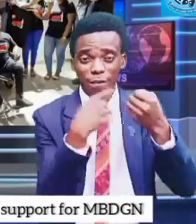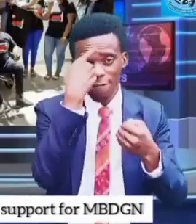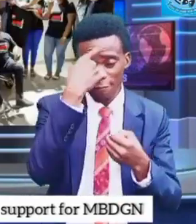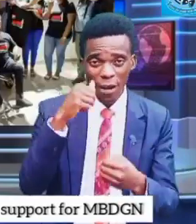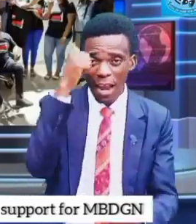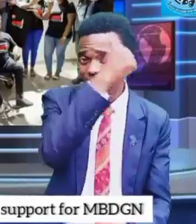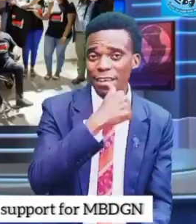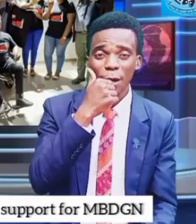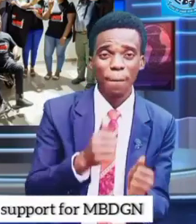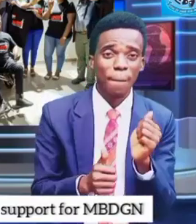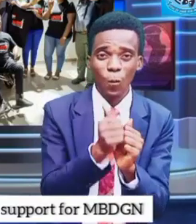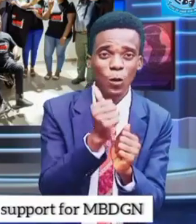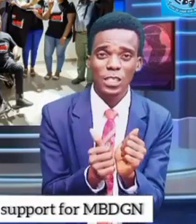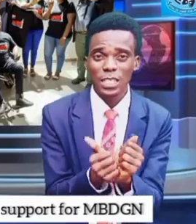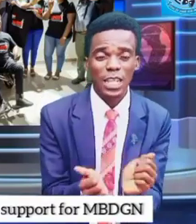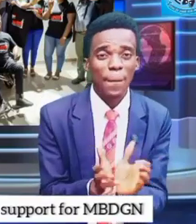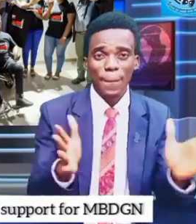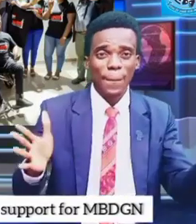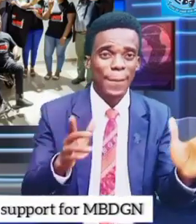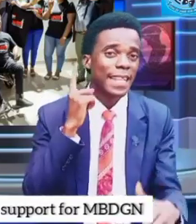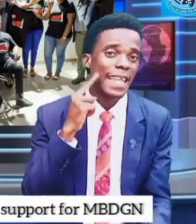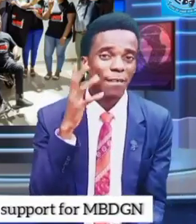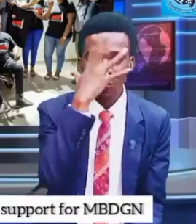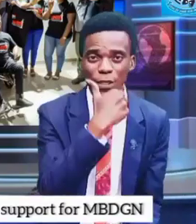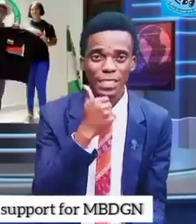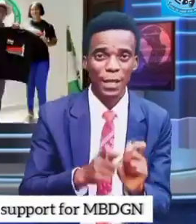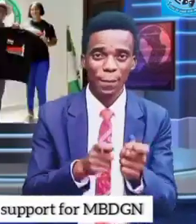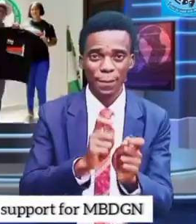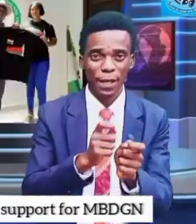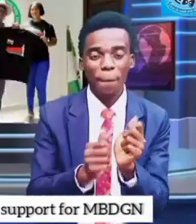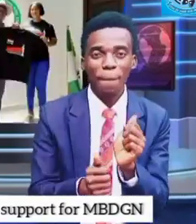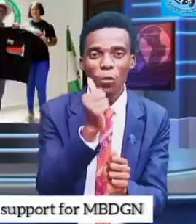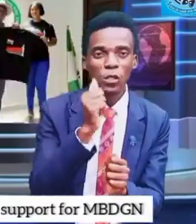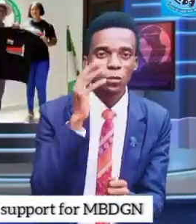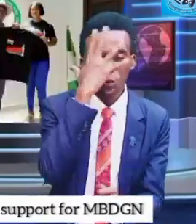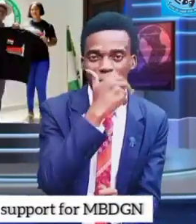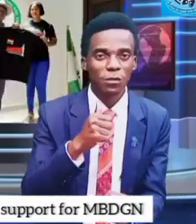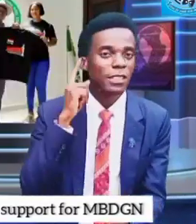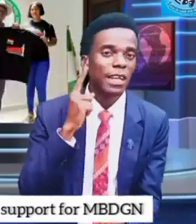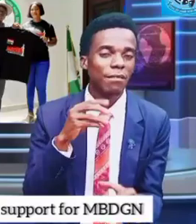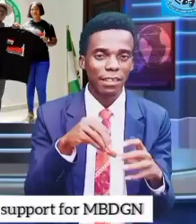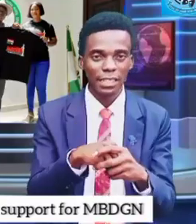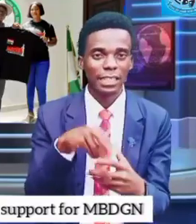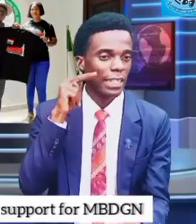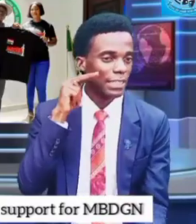Africa's most populous nation's deaf beauty pageant, Most Beautiful Deaf in Nigeria.